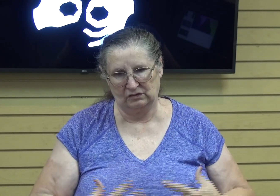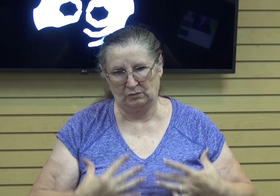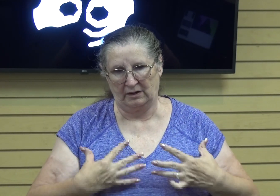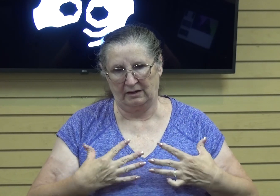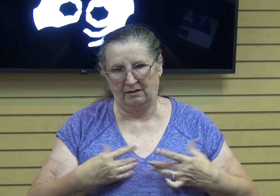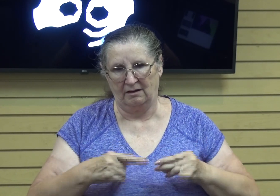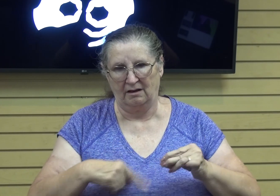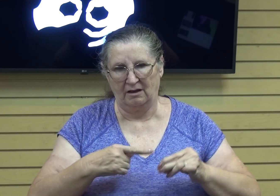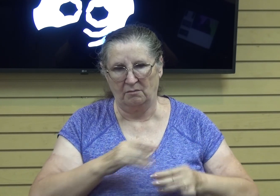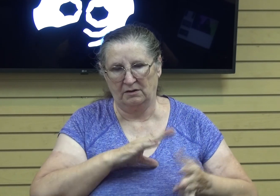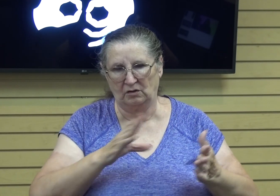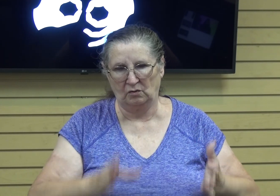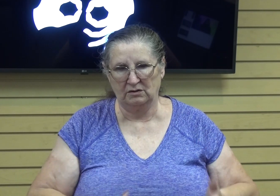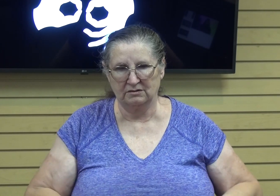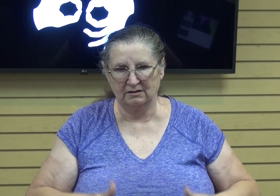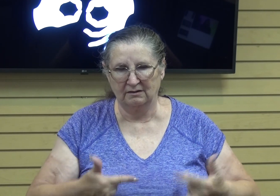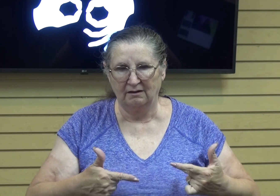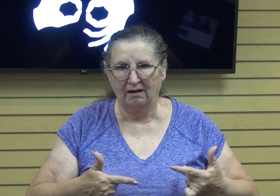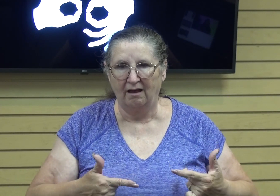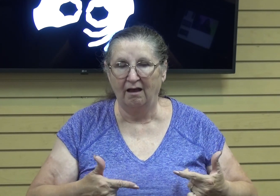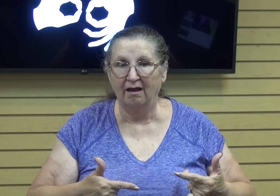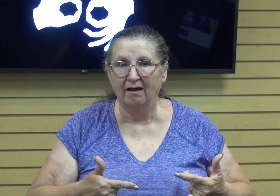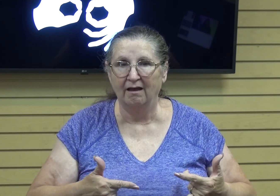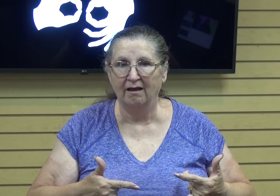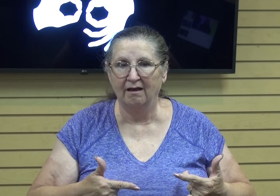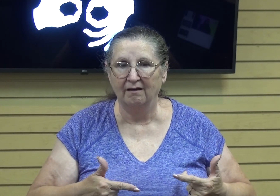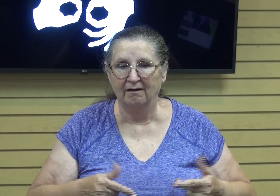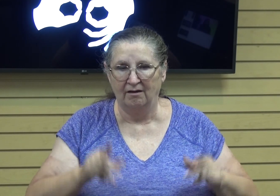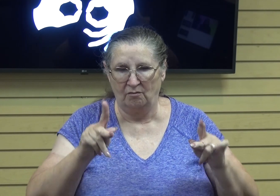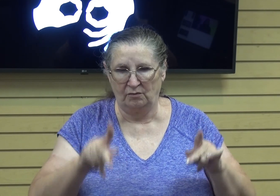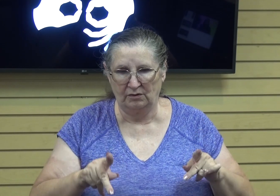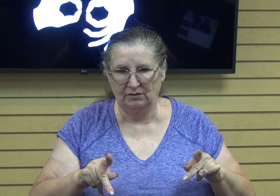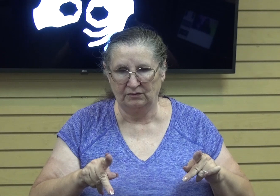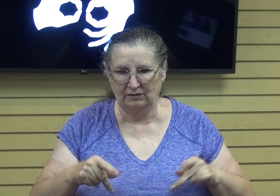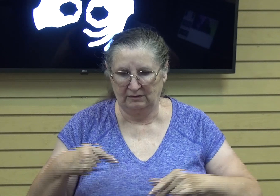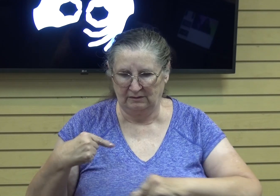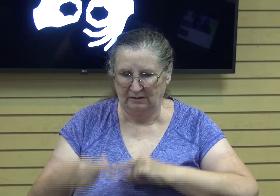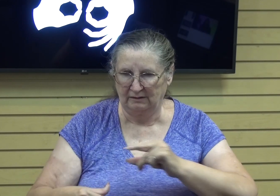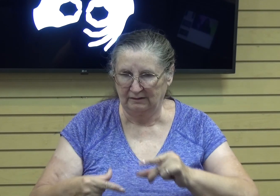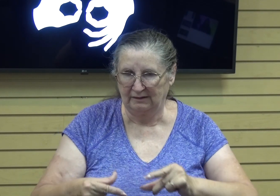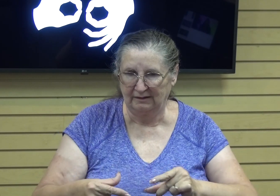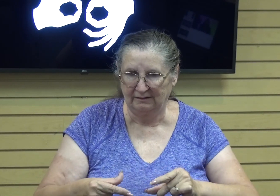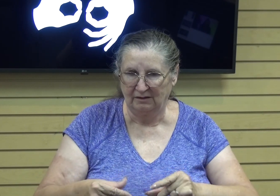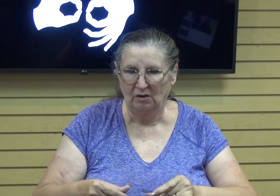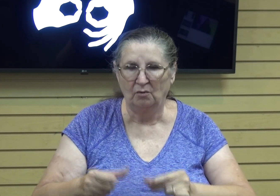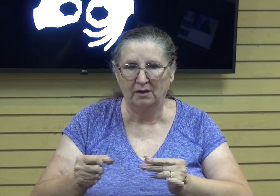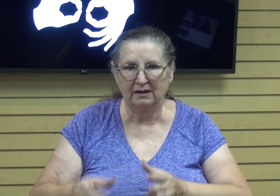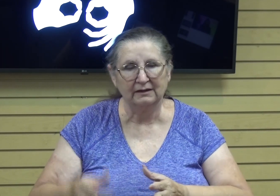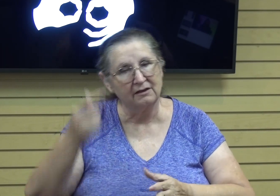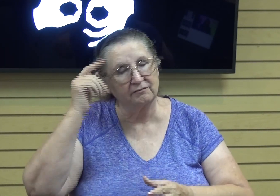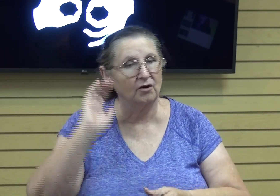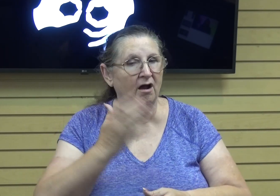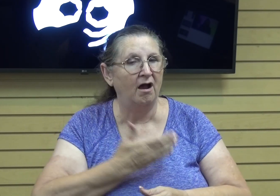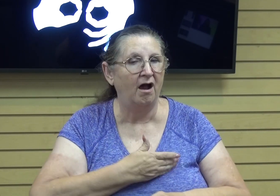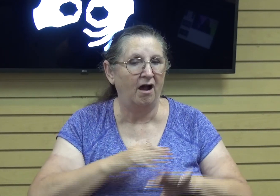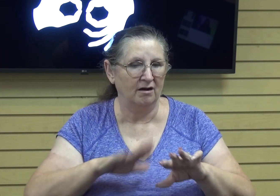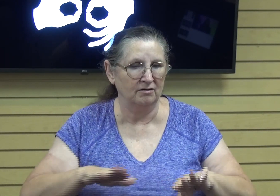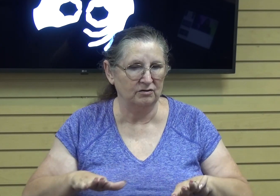a Christian life and a life of a person and a legacy we can leave behind so other people can benefit from it.